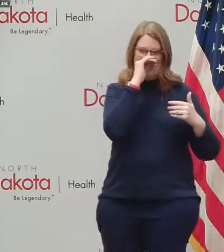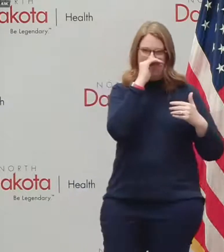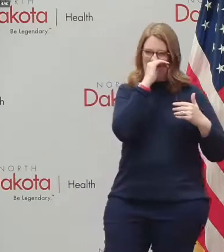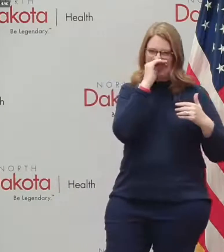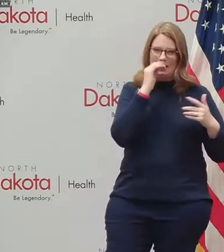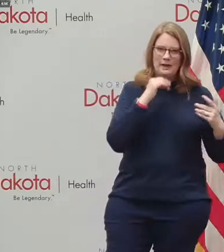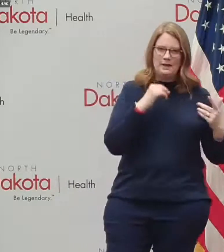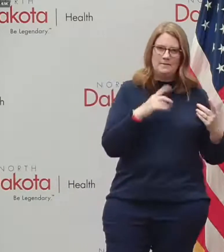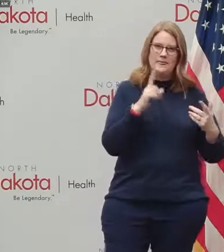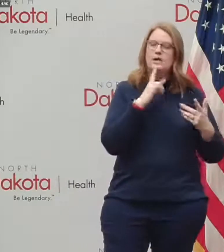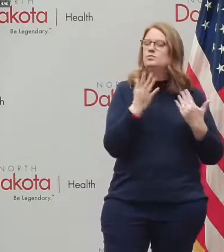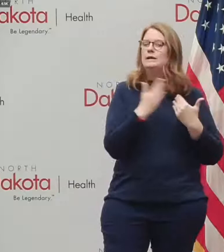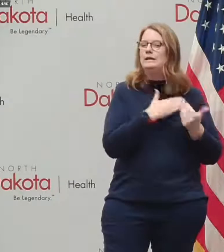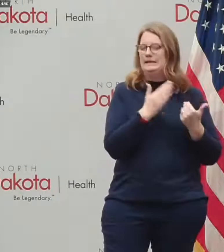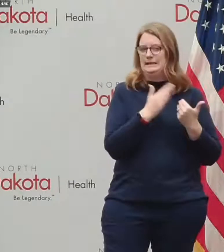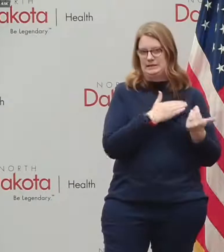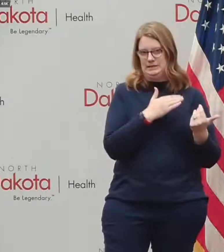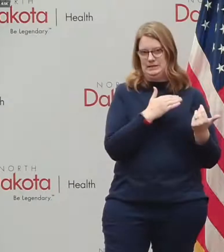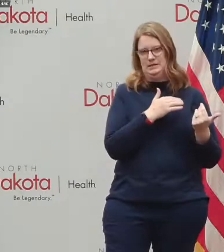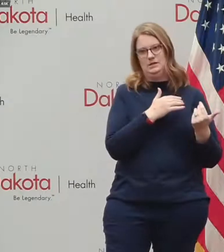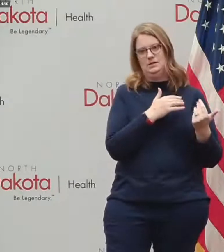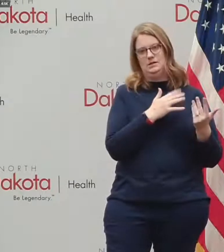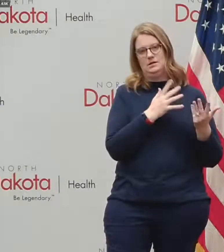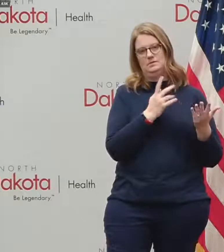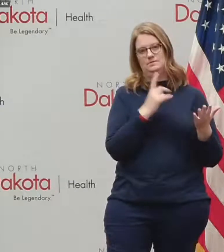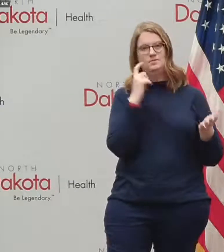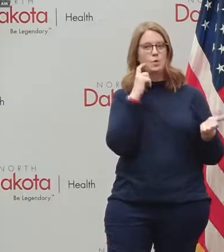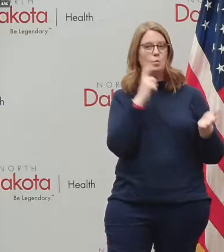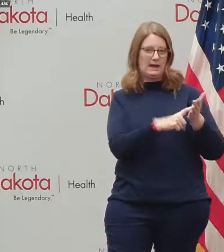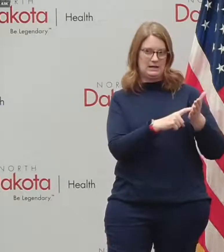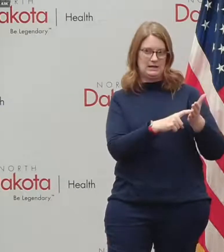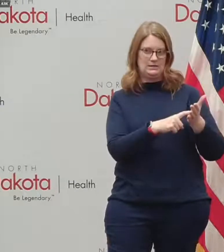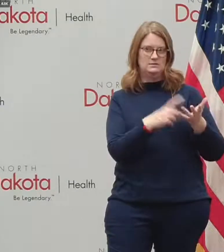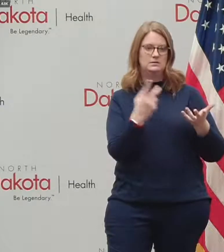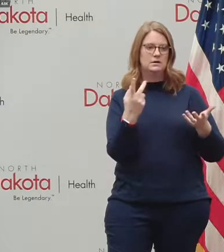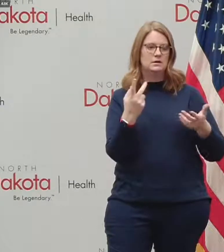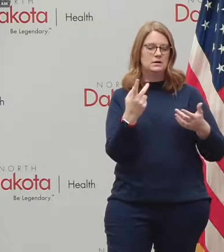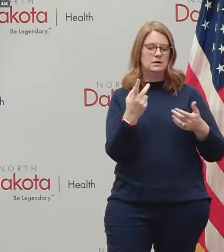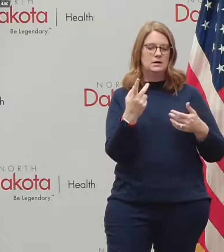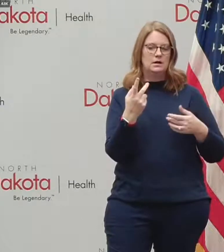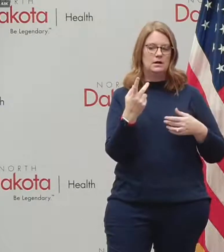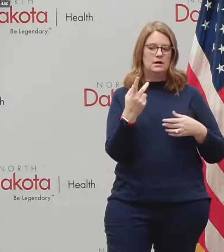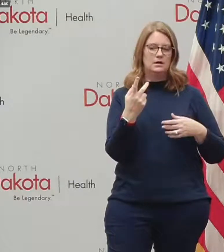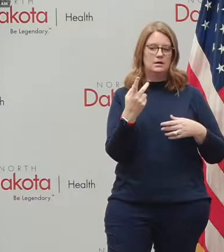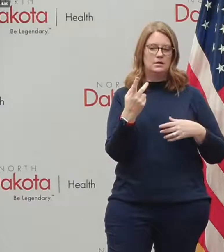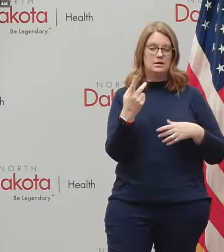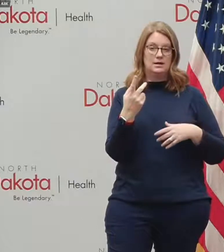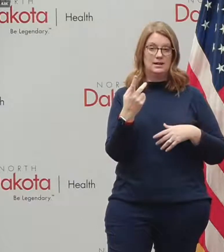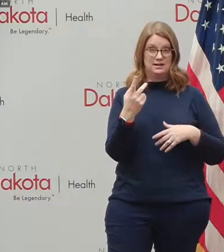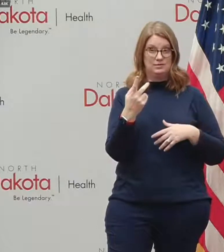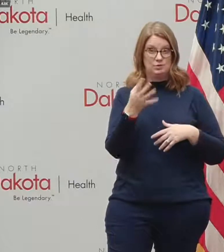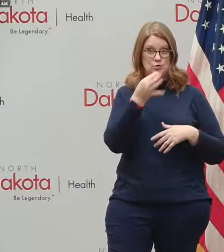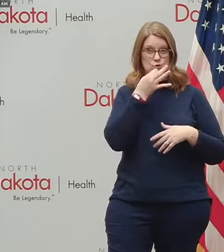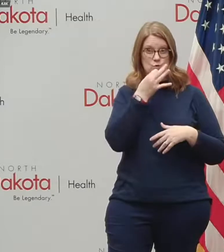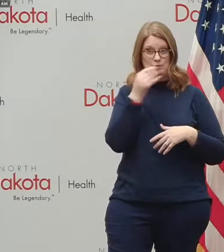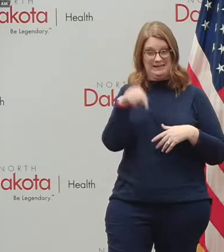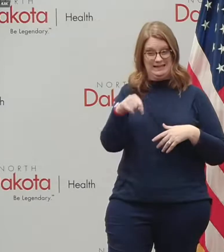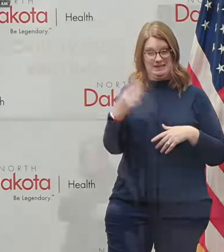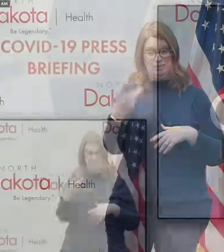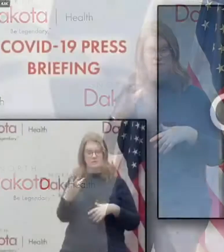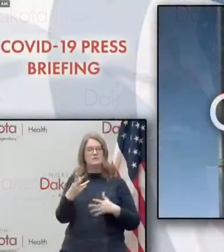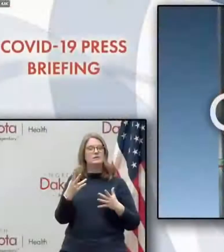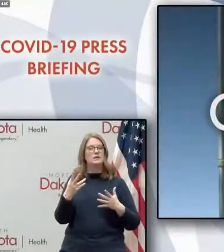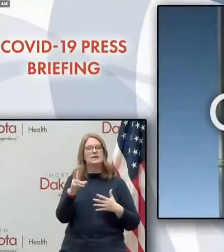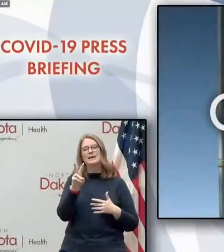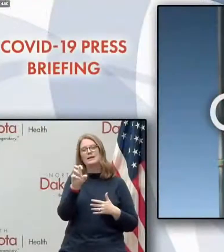probably it's very easy for us to recognize that in 2 days' time on Wednesday will be Veterans Day, and it'll be a